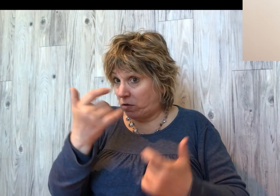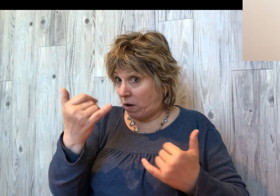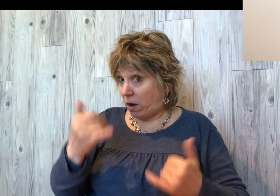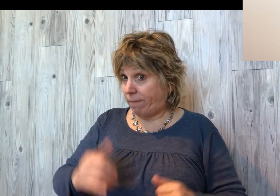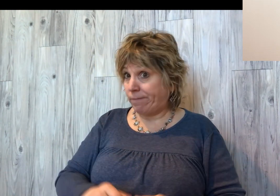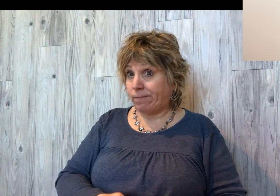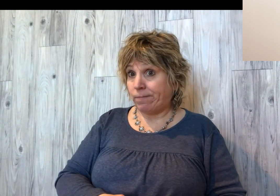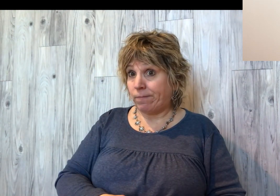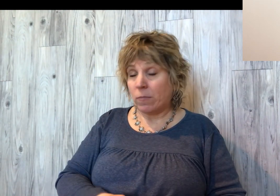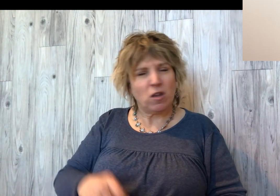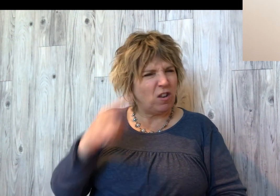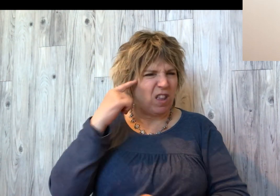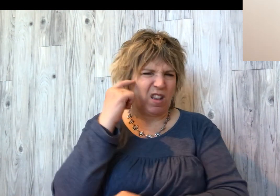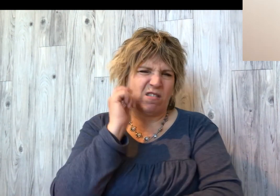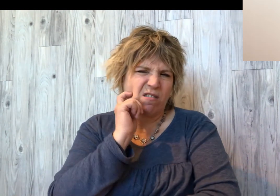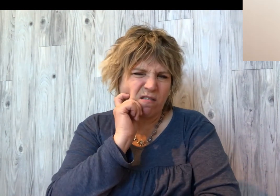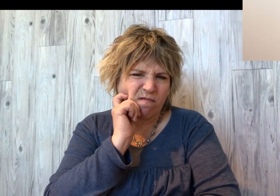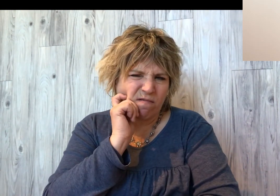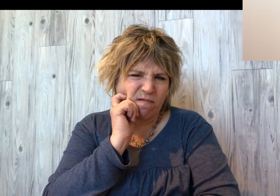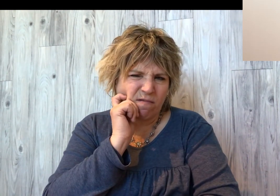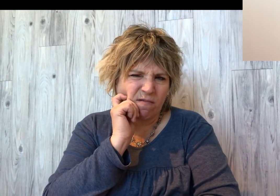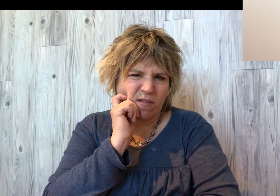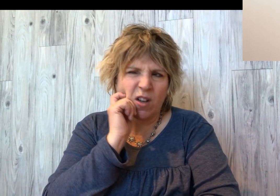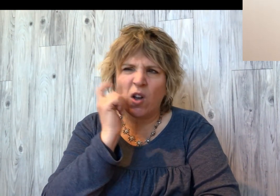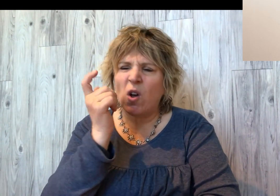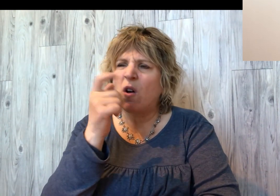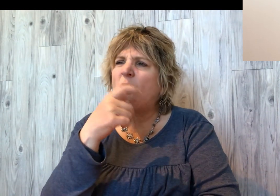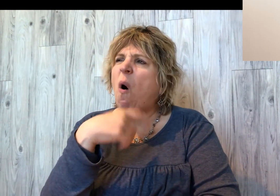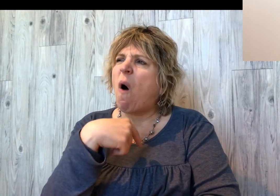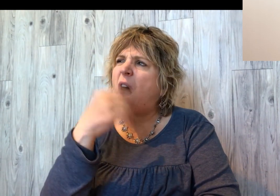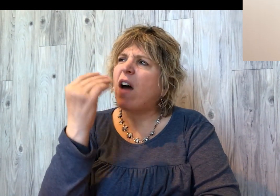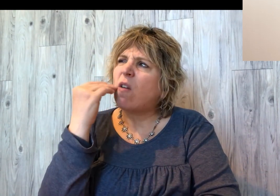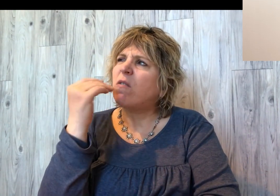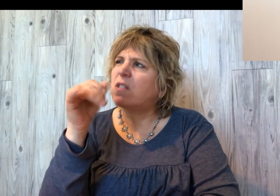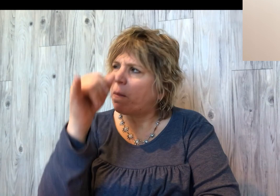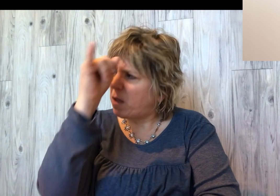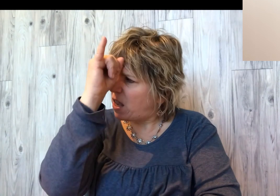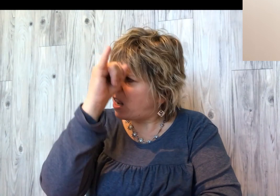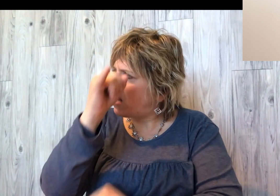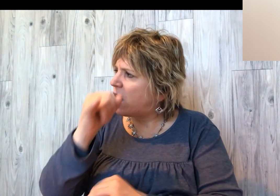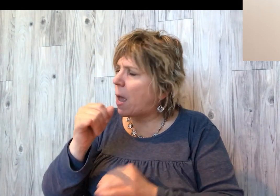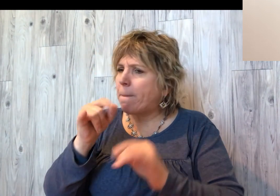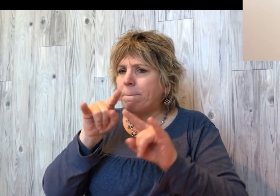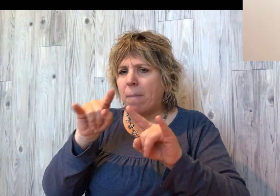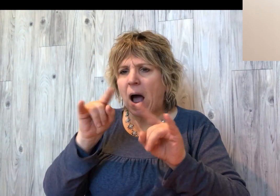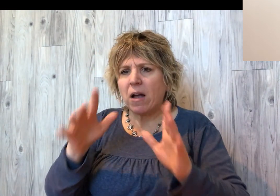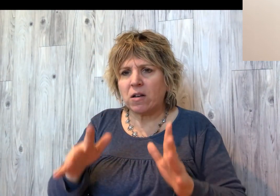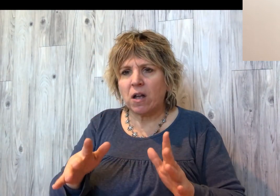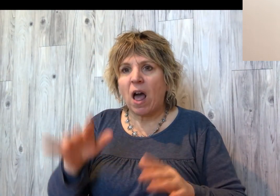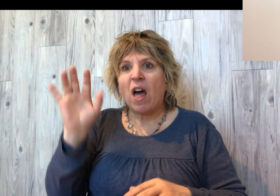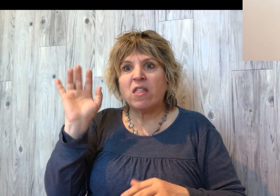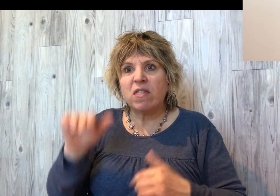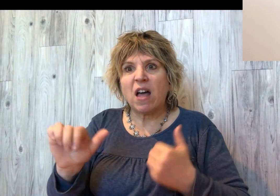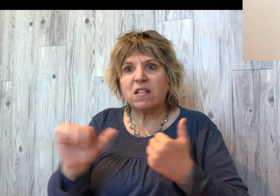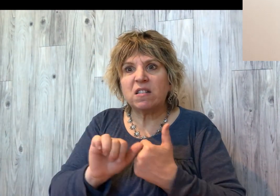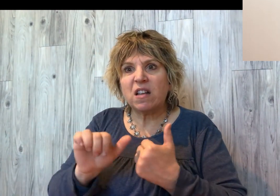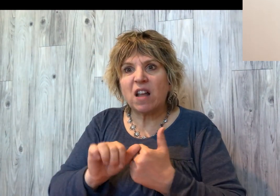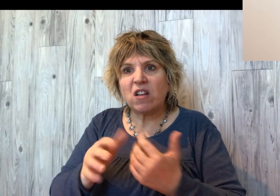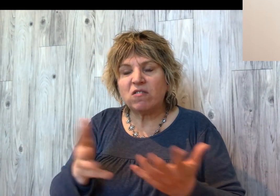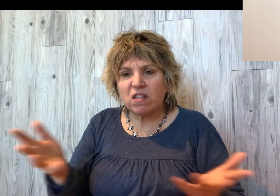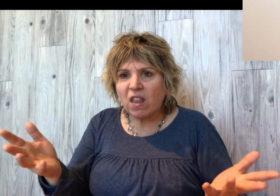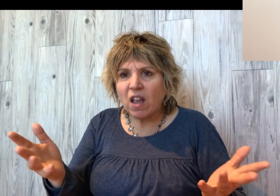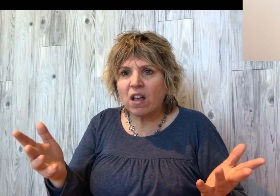now, and you're thinking to yourself, boy, do I know some idiot mockers. That's the